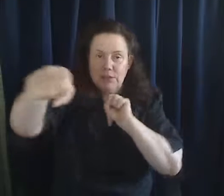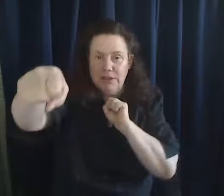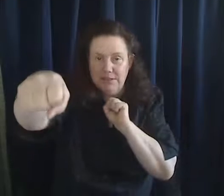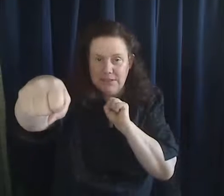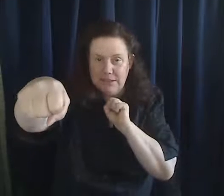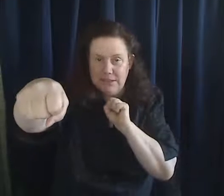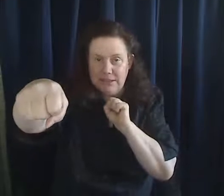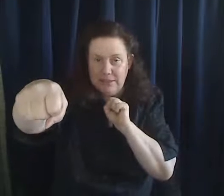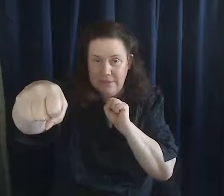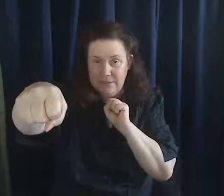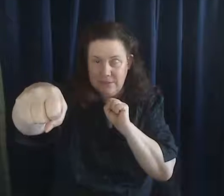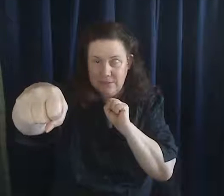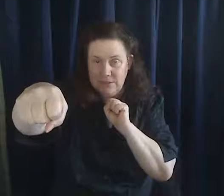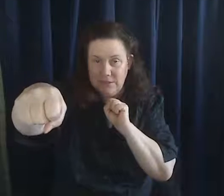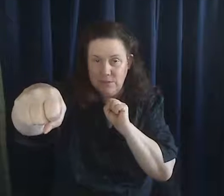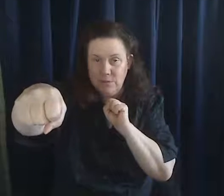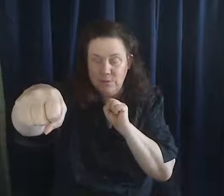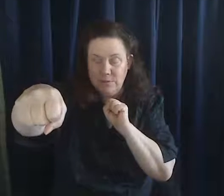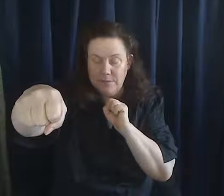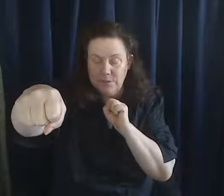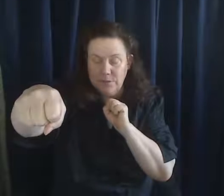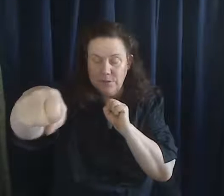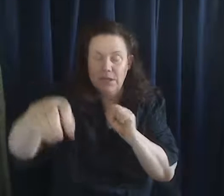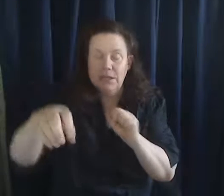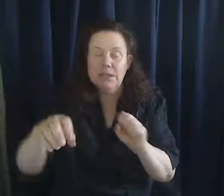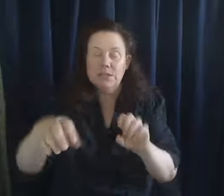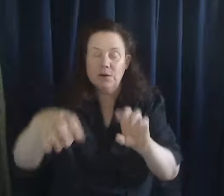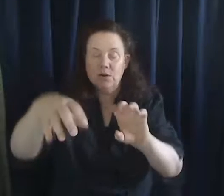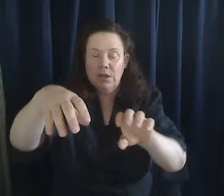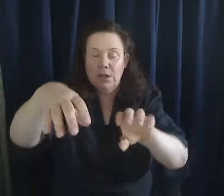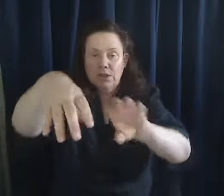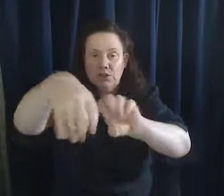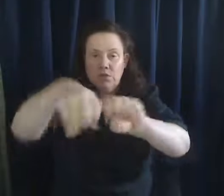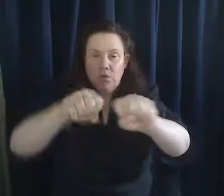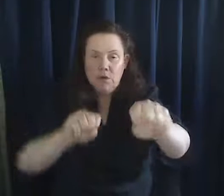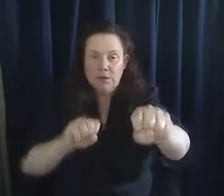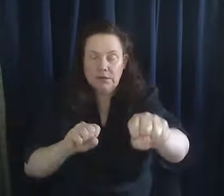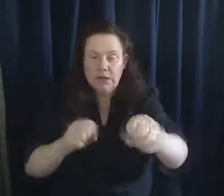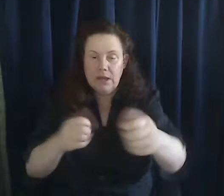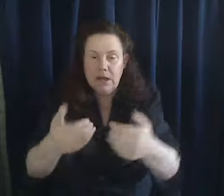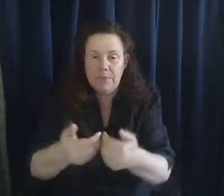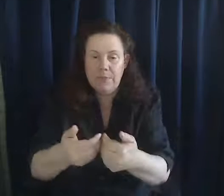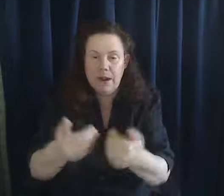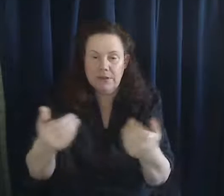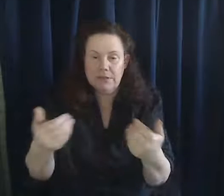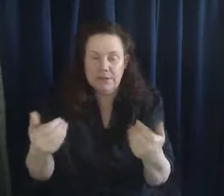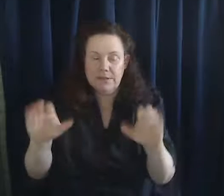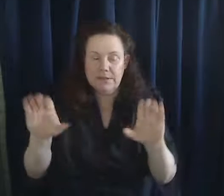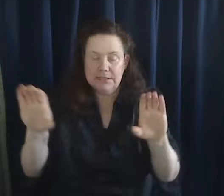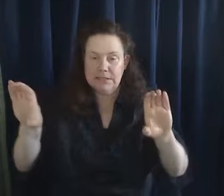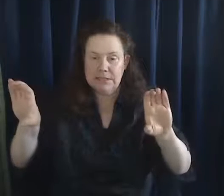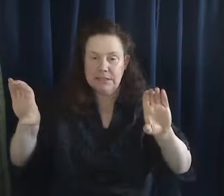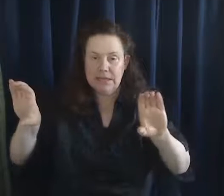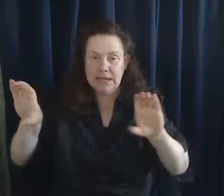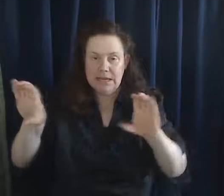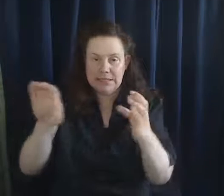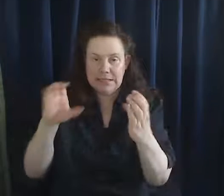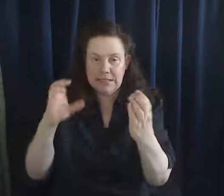have to sign it like this so that they do what you want them to do. So torn apart, and this is a C